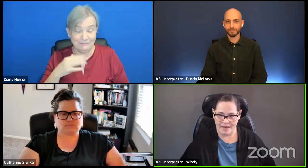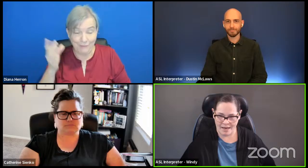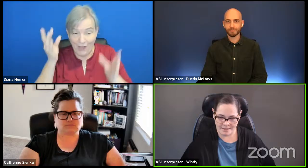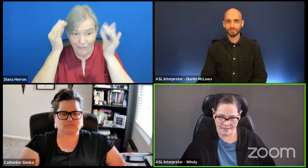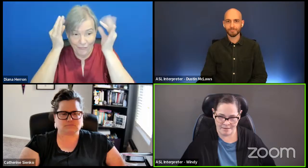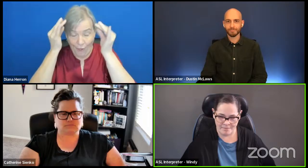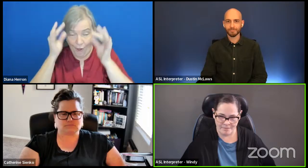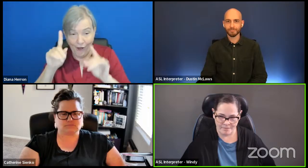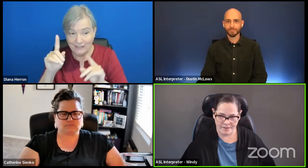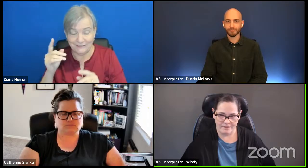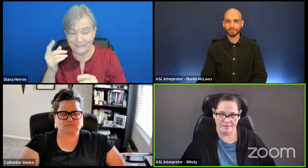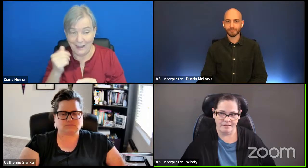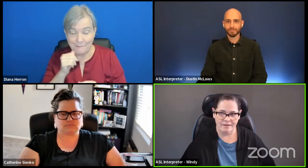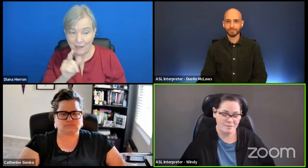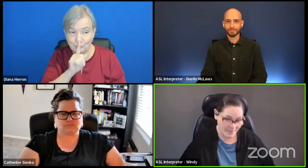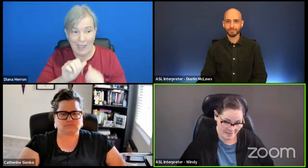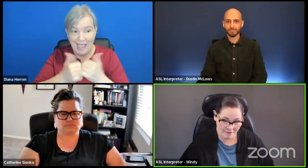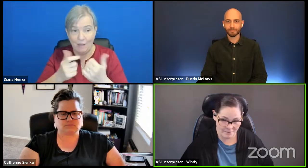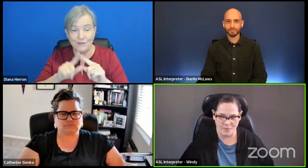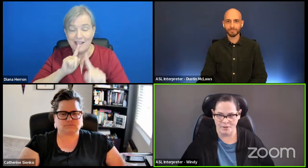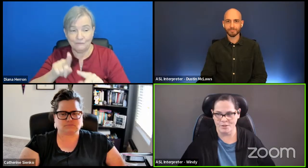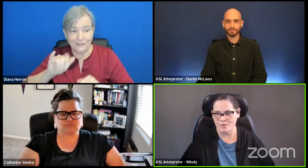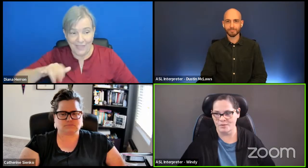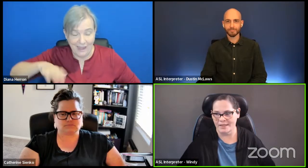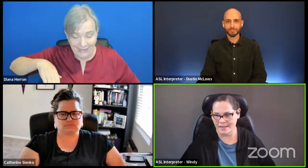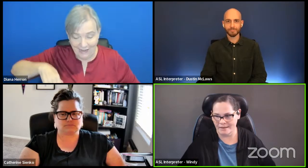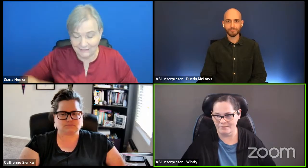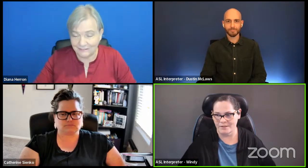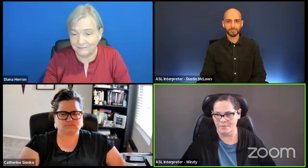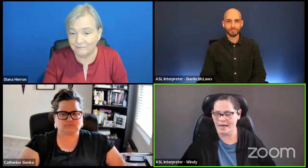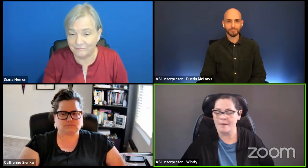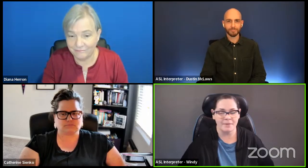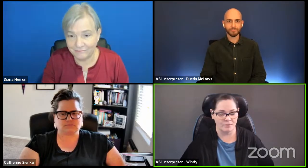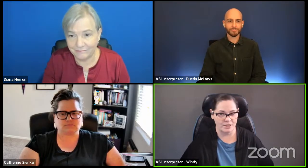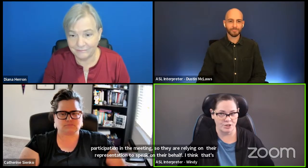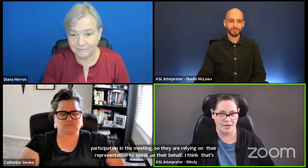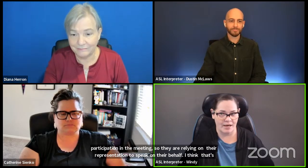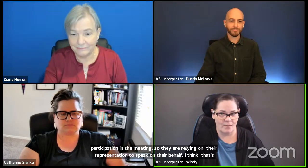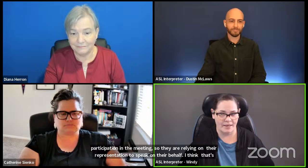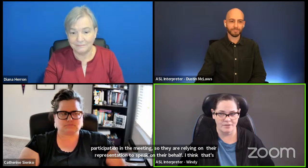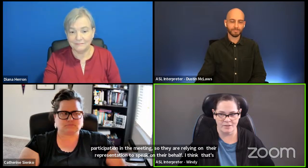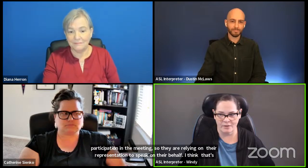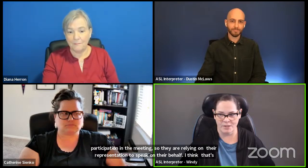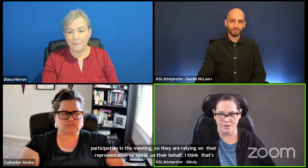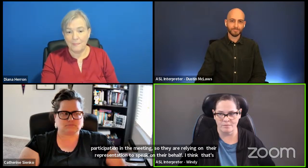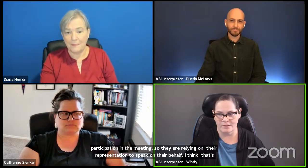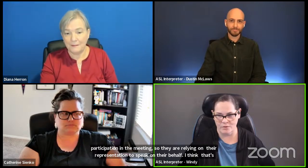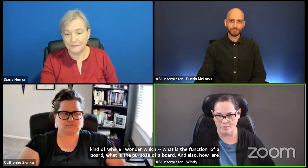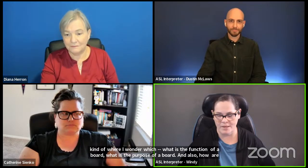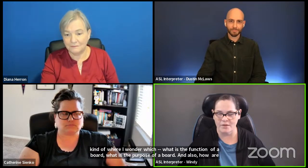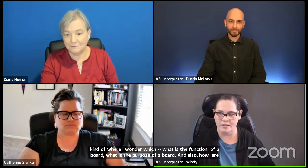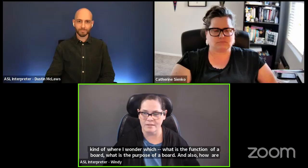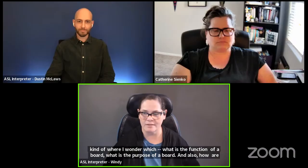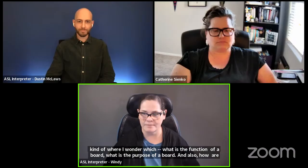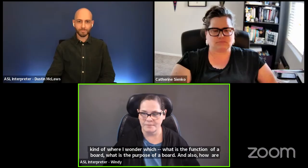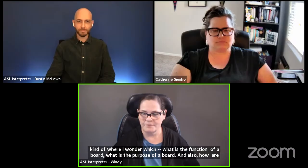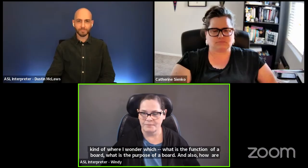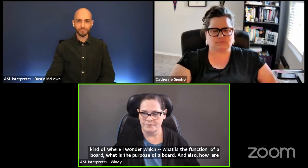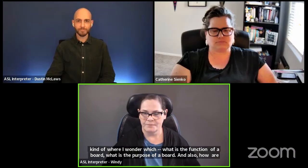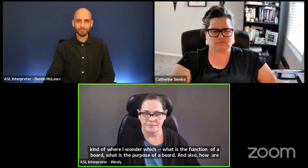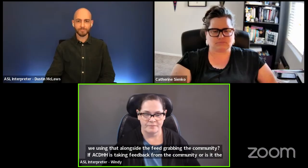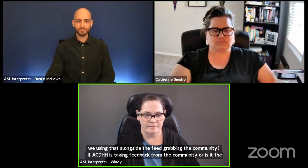representative as, aspects of the board to get that feedback? I'm not really sure how I answer that question, but those are my